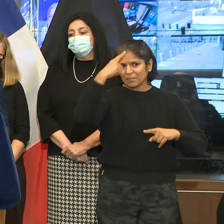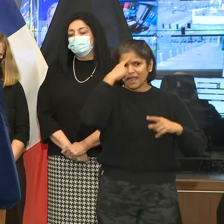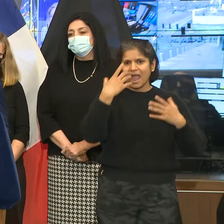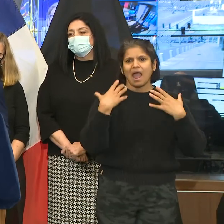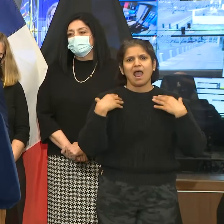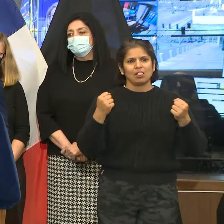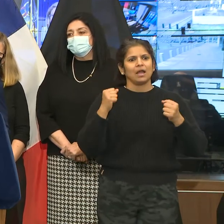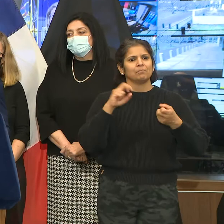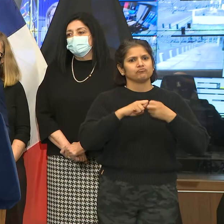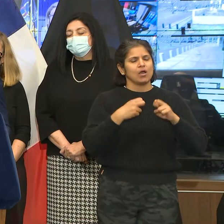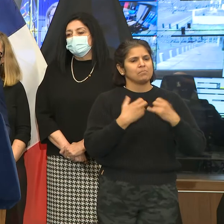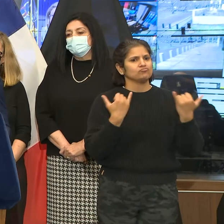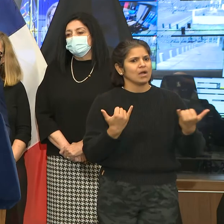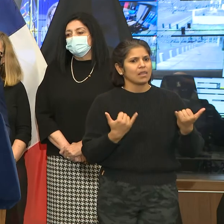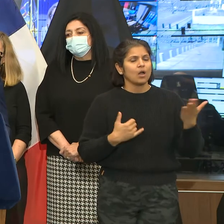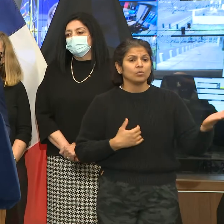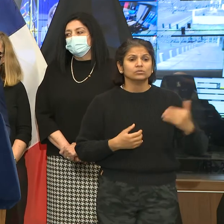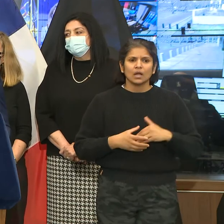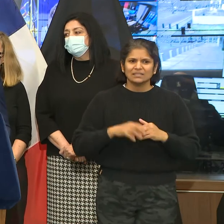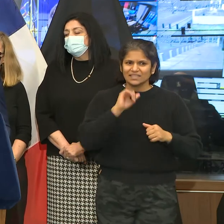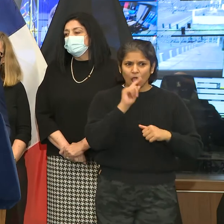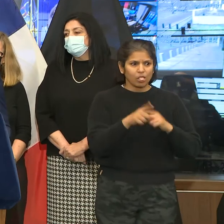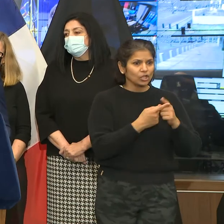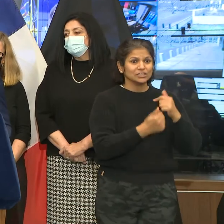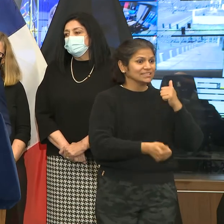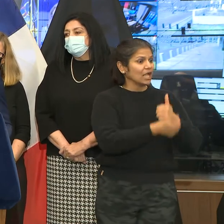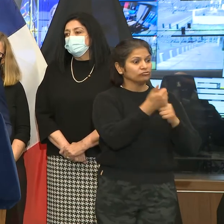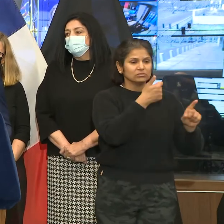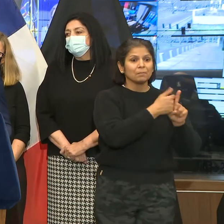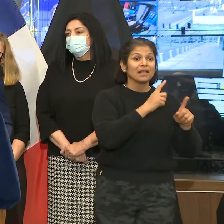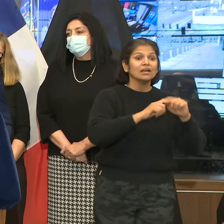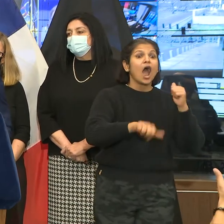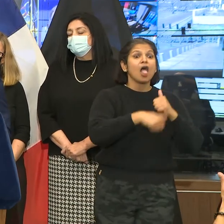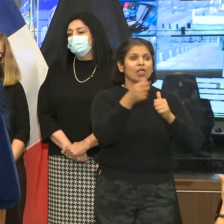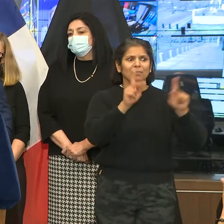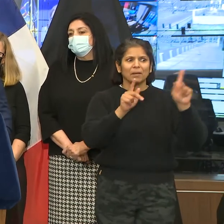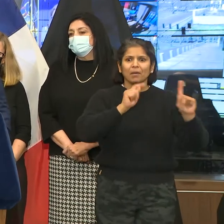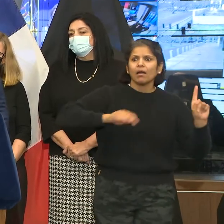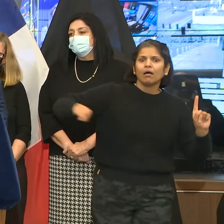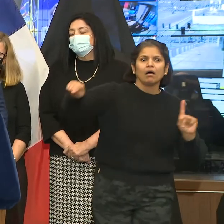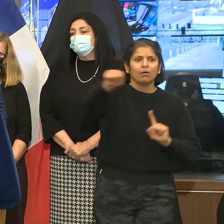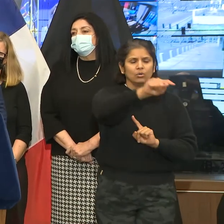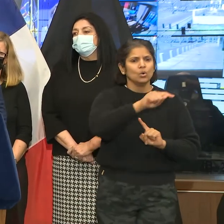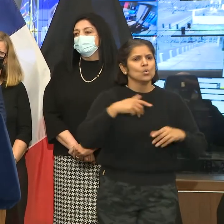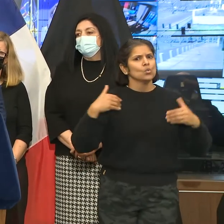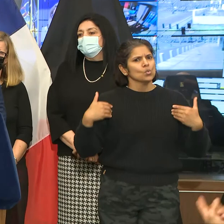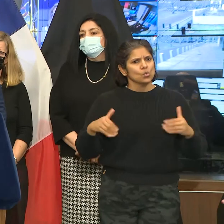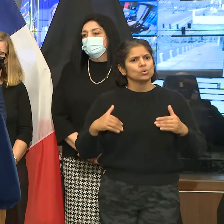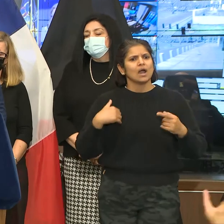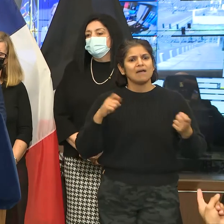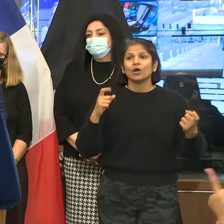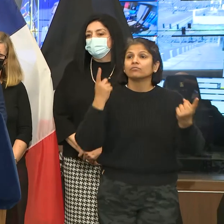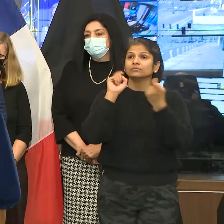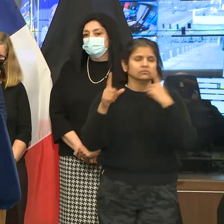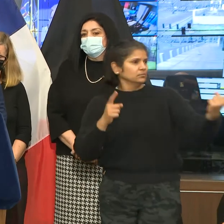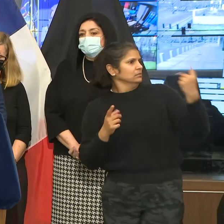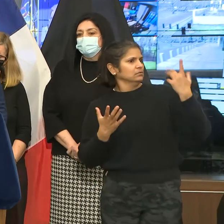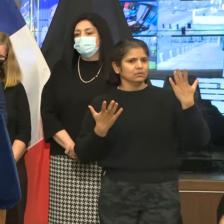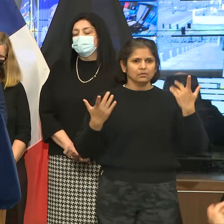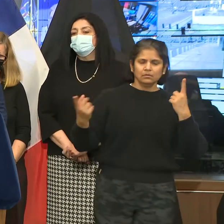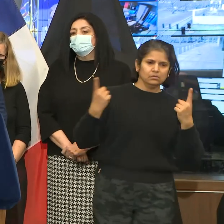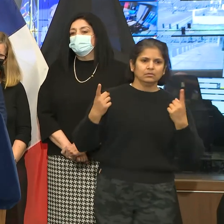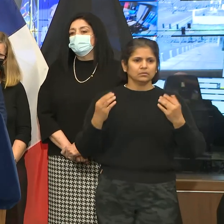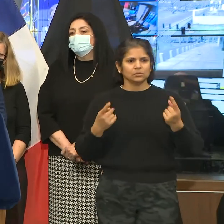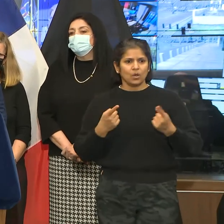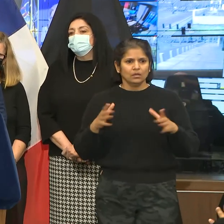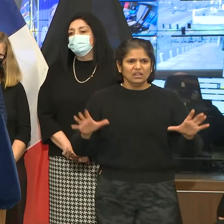are not only dangerous to themselves, but dangerous to others, and we're walking past them every day until they carry out a particular action